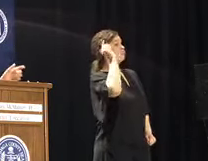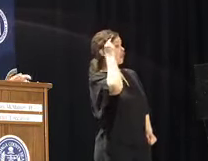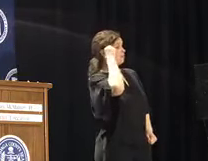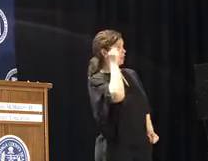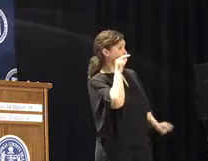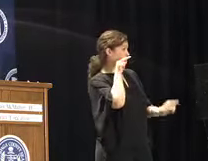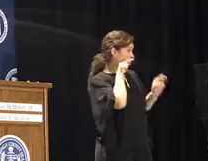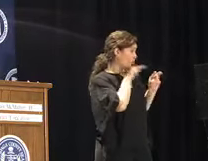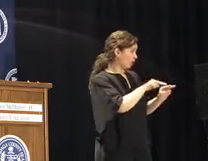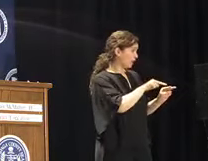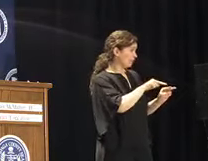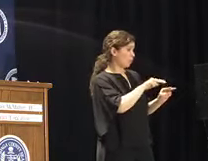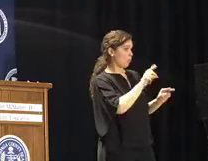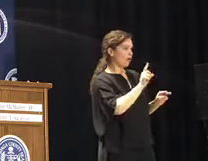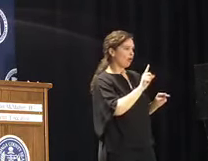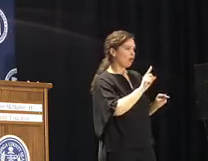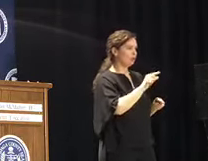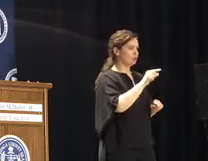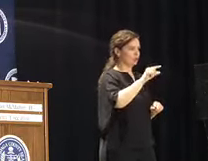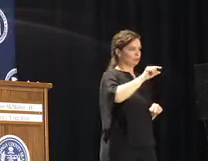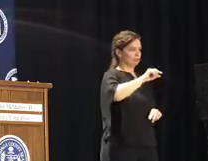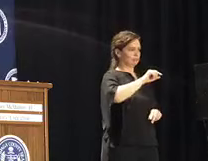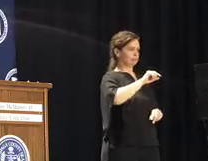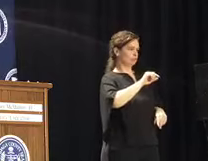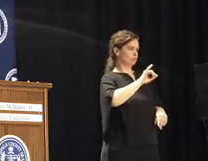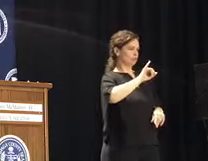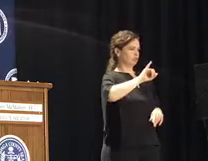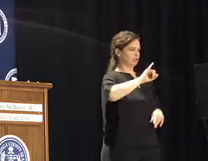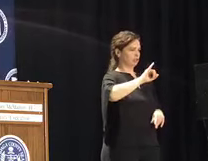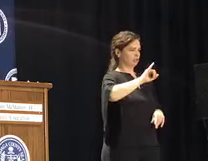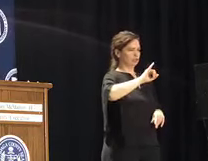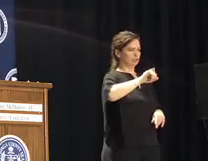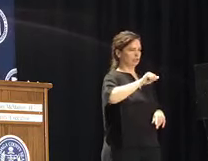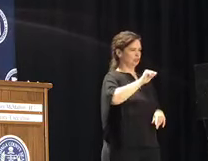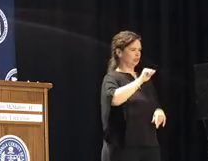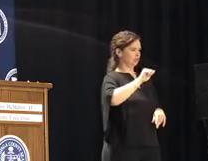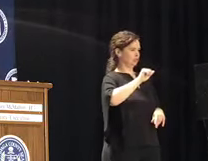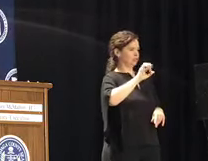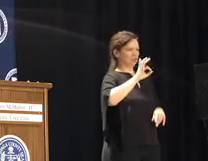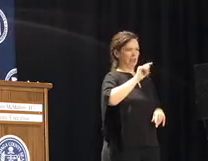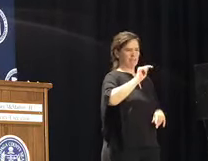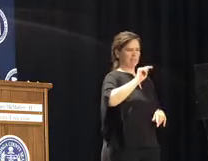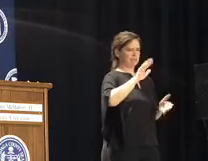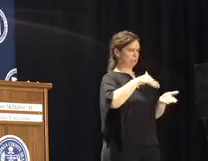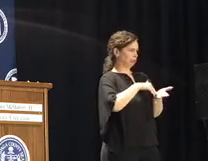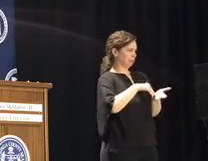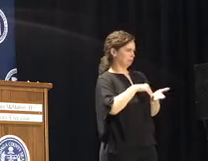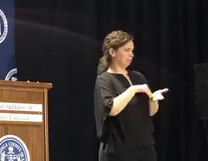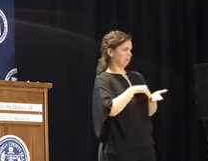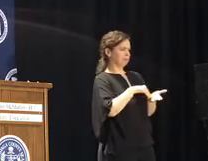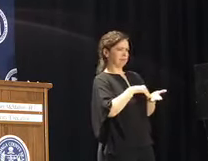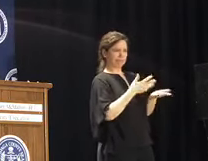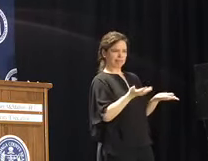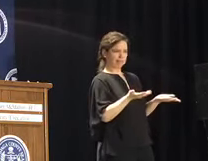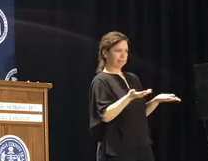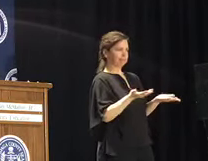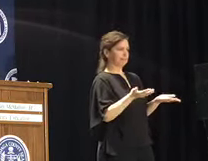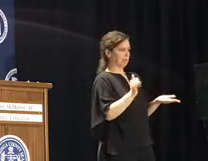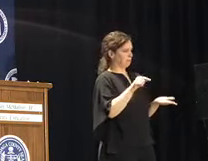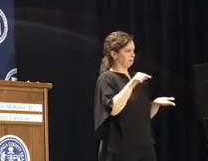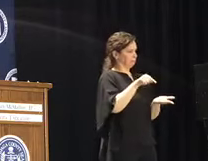in your community like that, you'd love to do that. And certainly we're very happy that Chancellor Severud has been such a great partner in this. Is